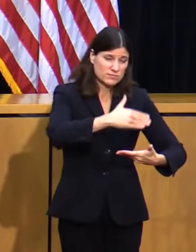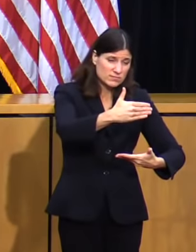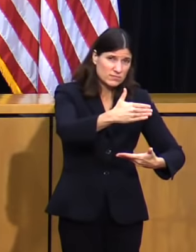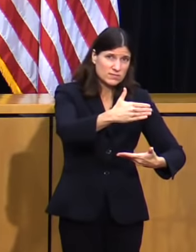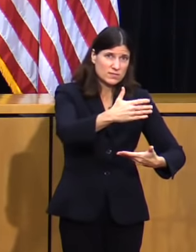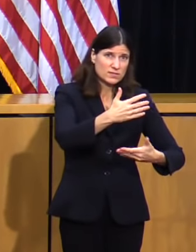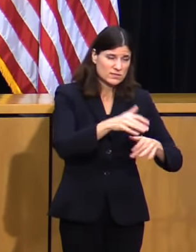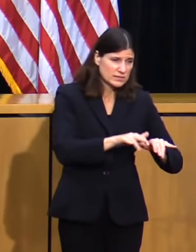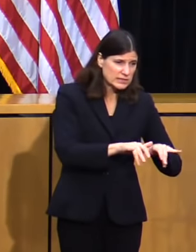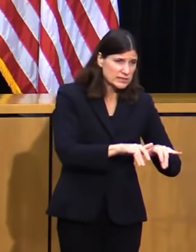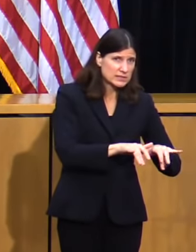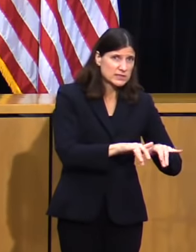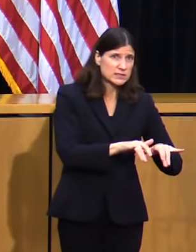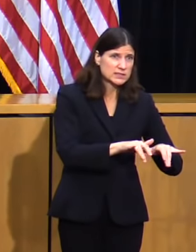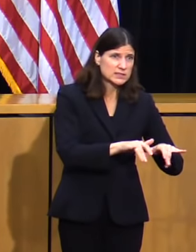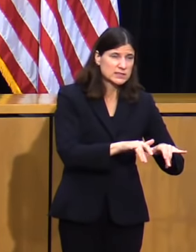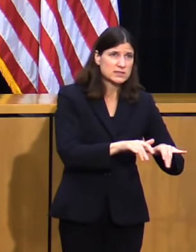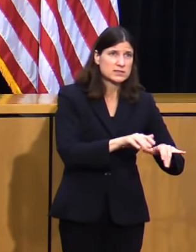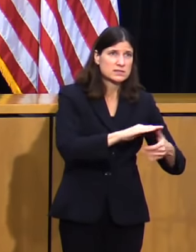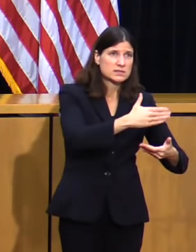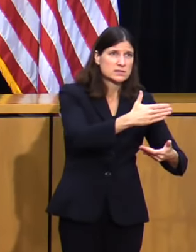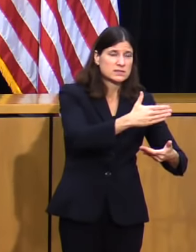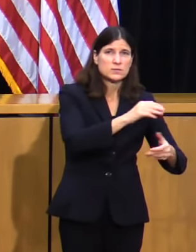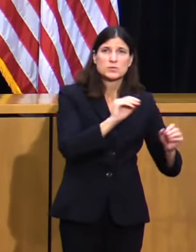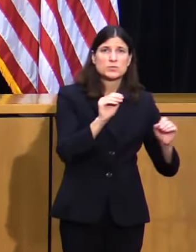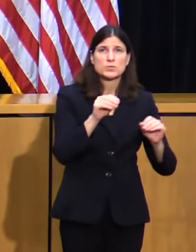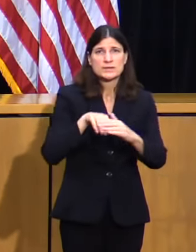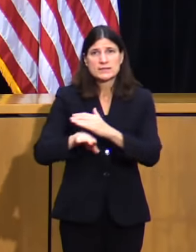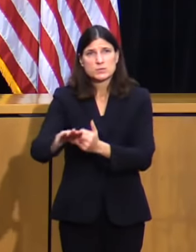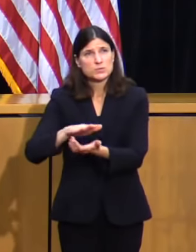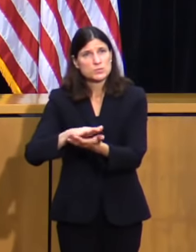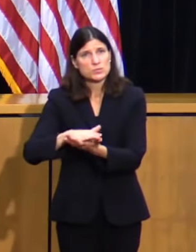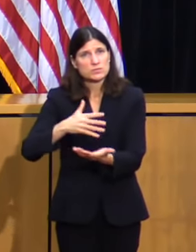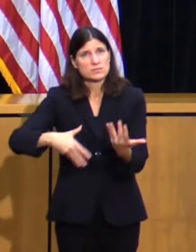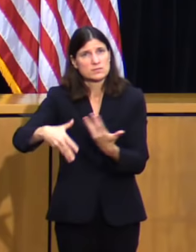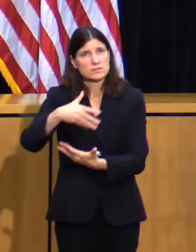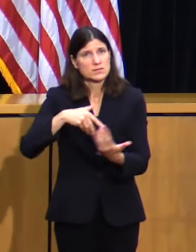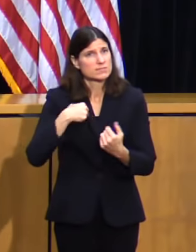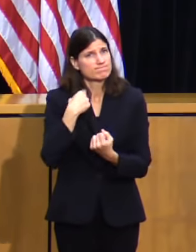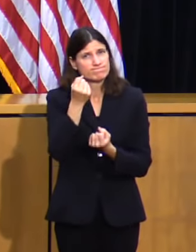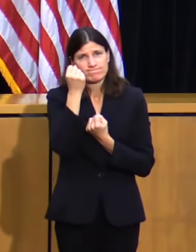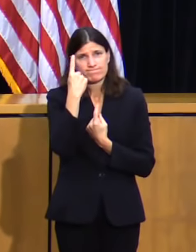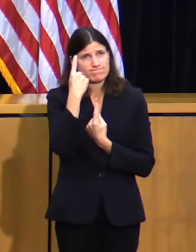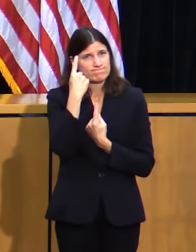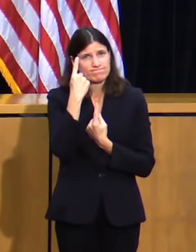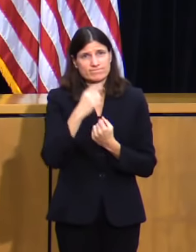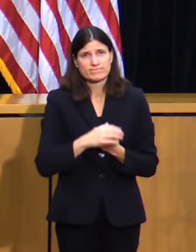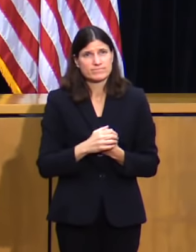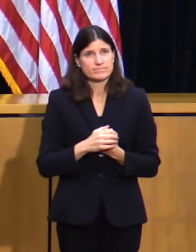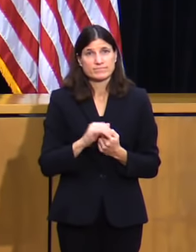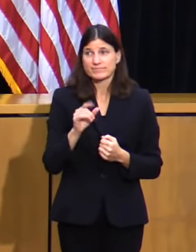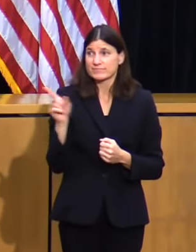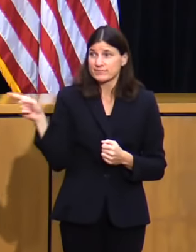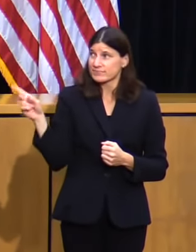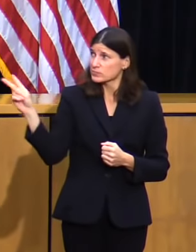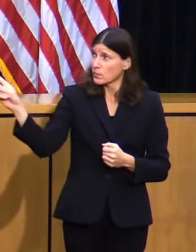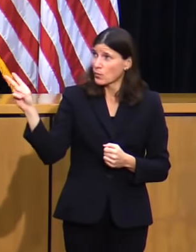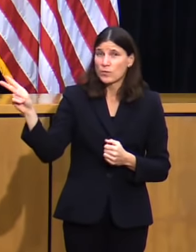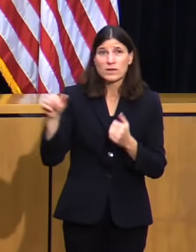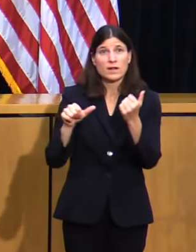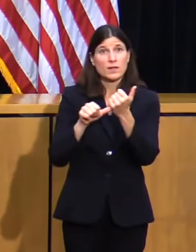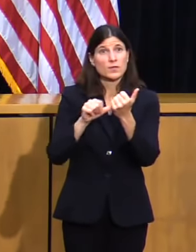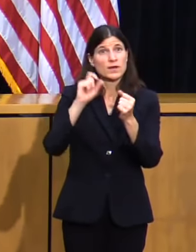And I can't tell you how much mail, online and written, the Lieutenant Governor and I have both gotten from people talking about